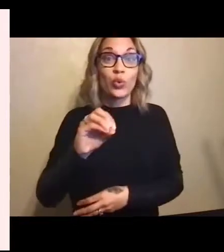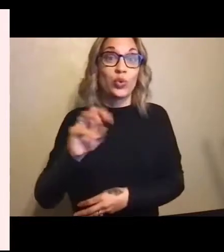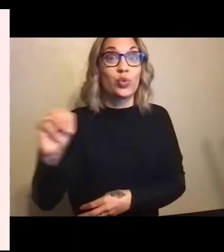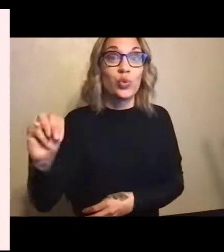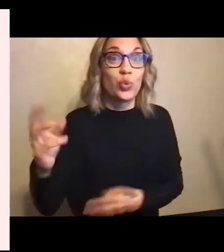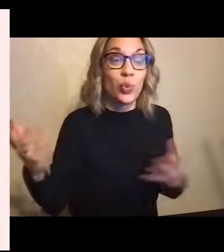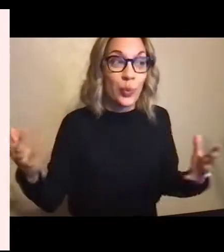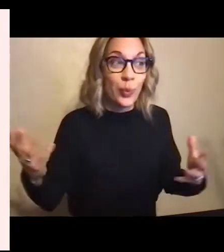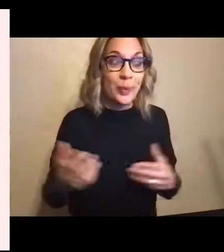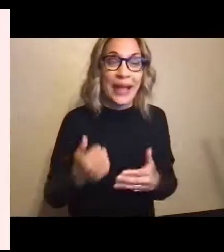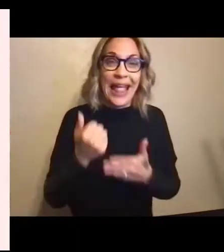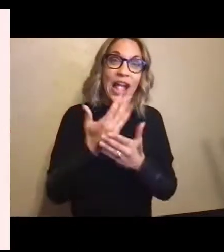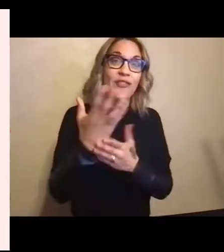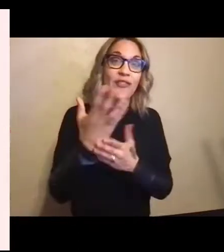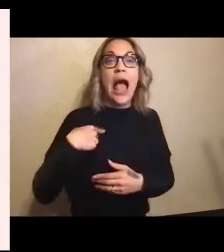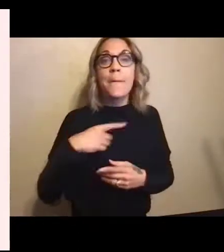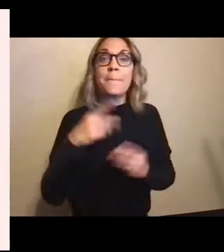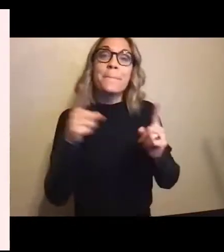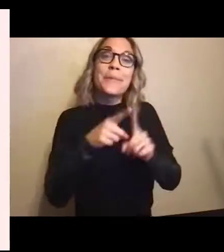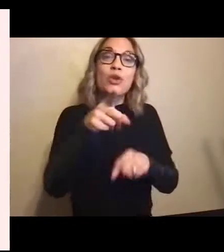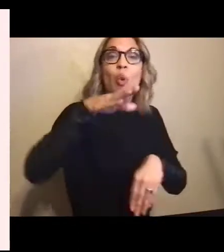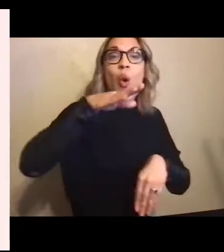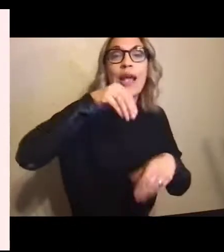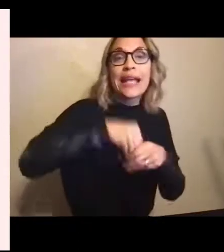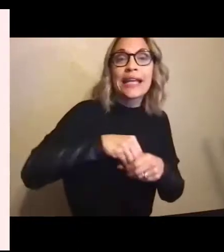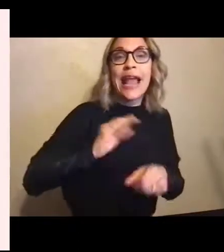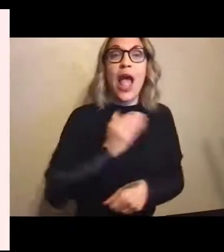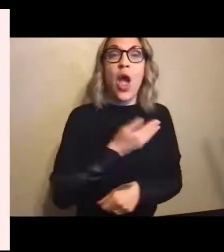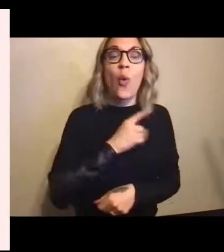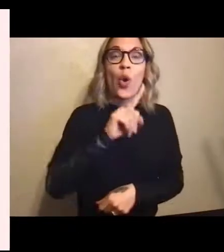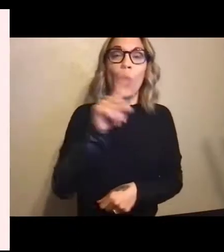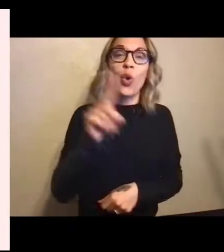And today in the Zoom world, the remote world,